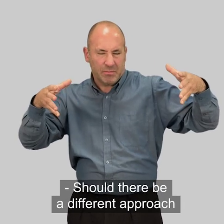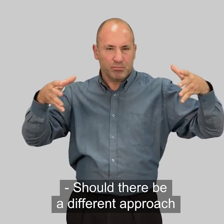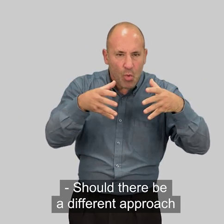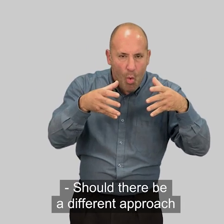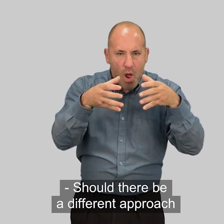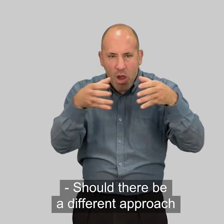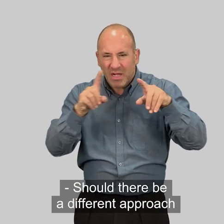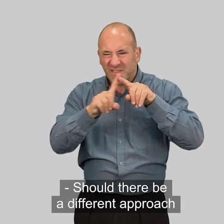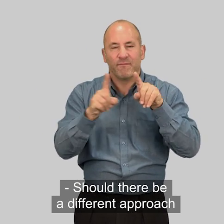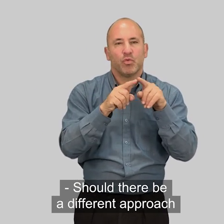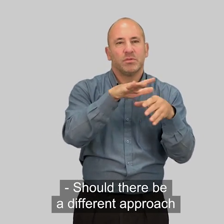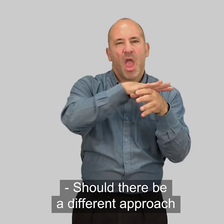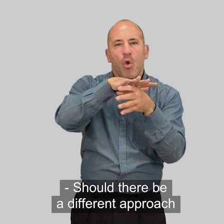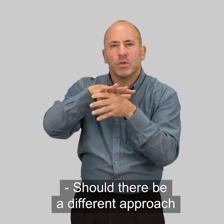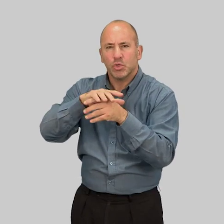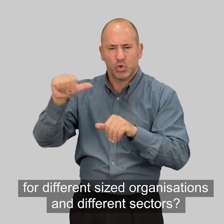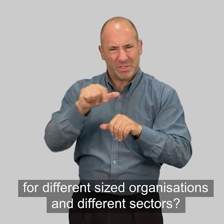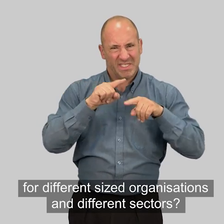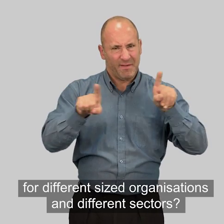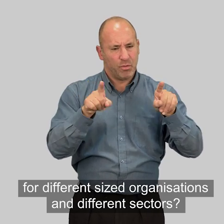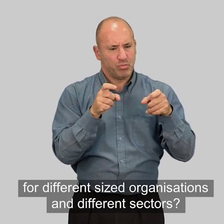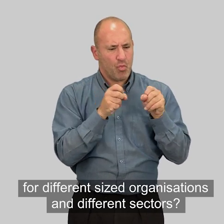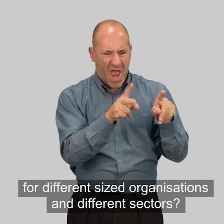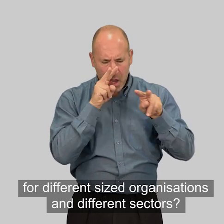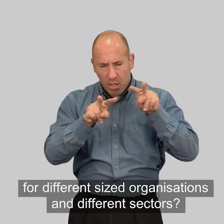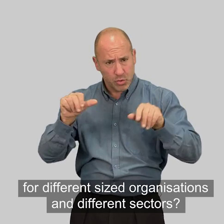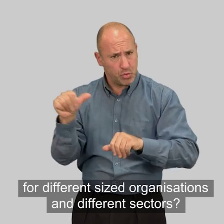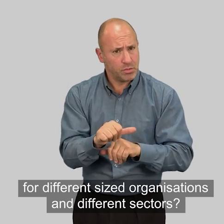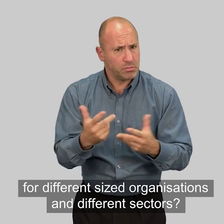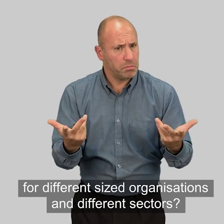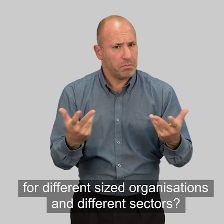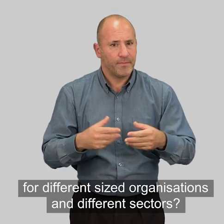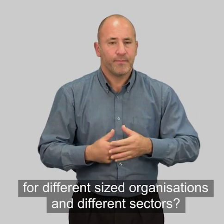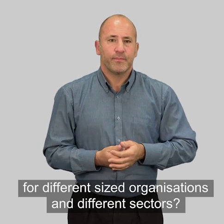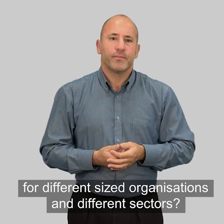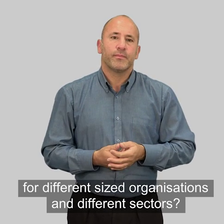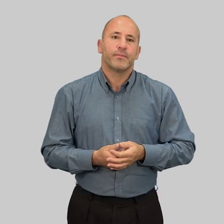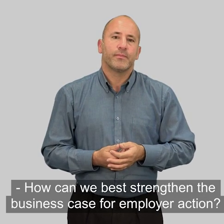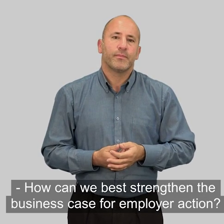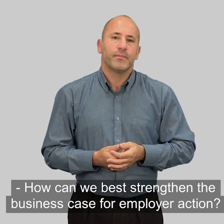Should there be a different approach for different-sized organisations and different sectors?